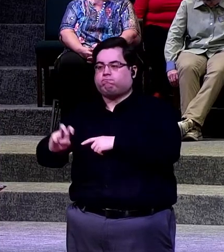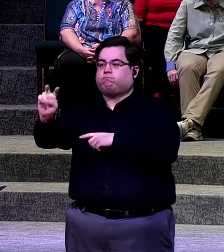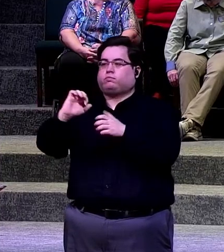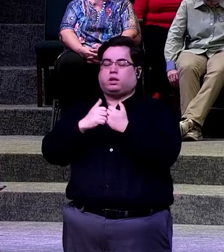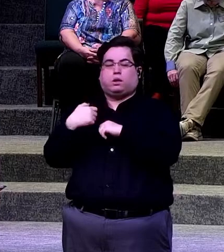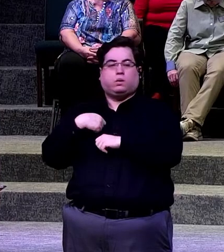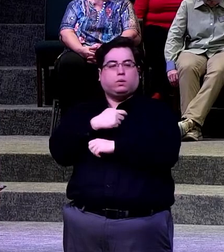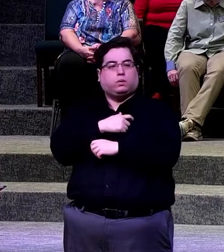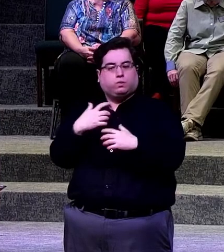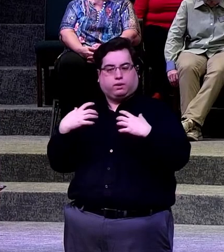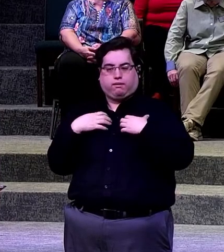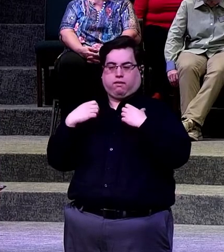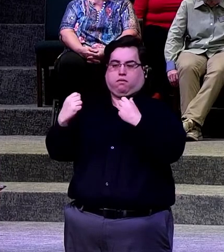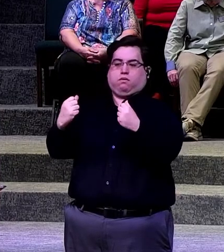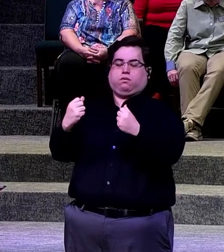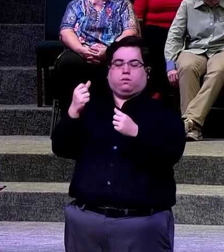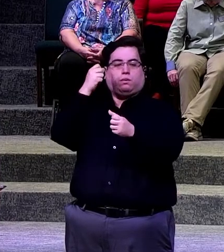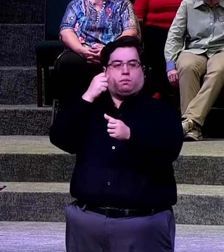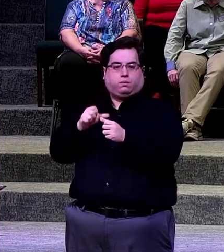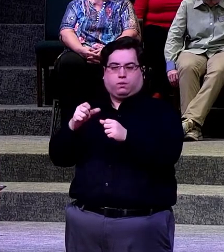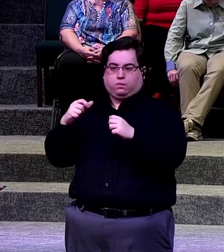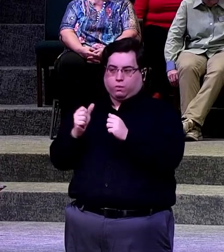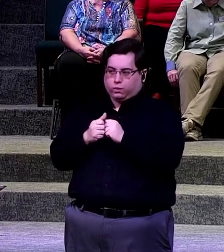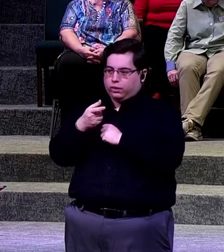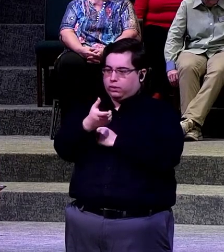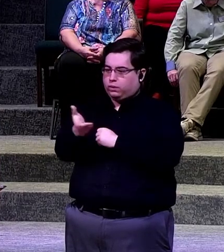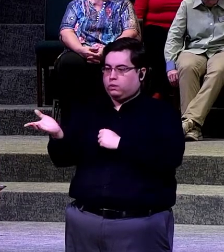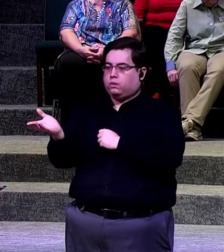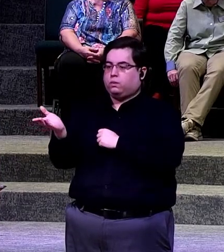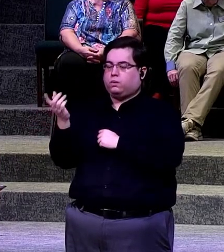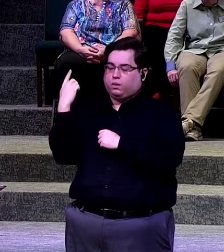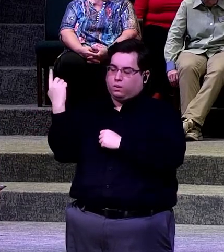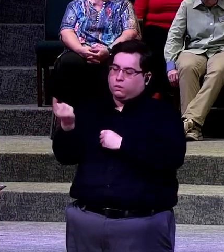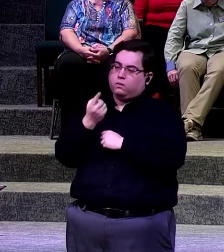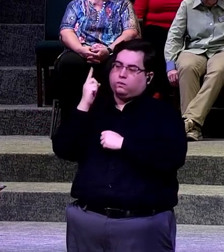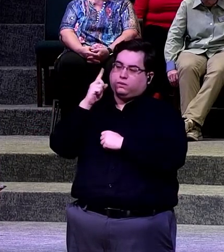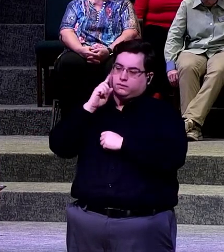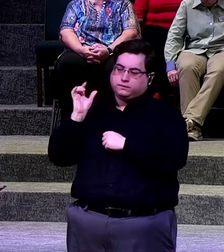healed. Remember that I am with you always.